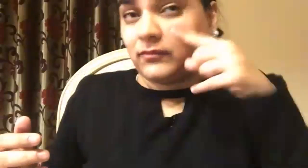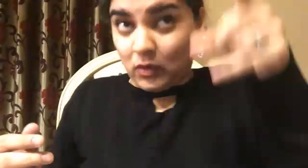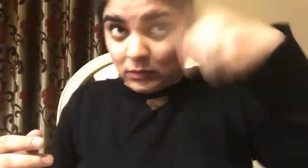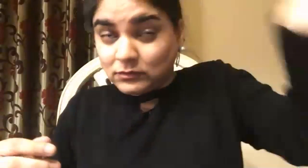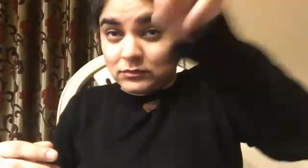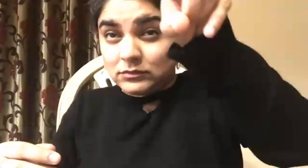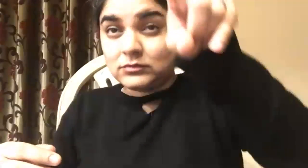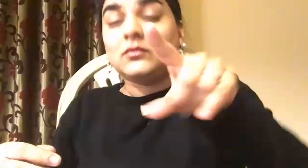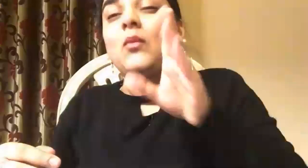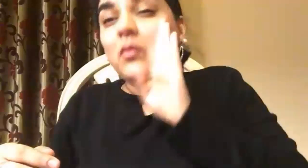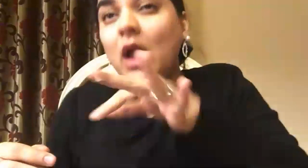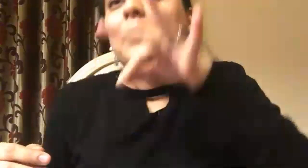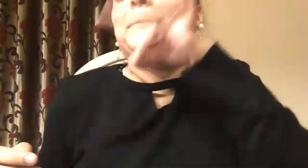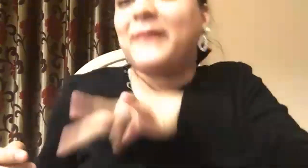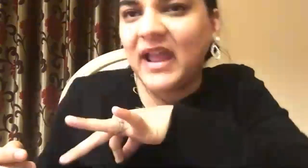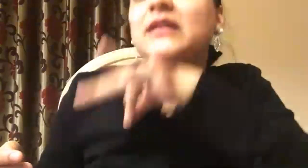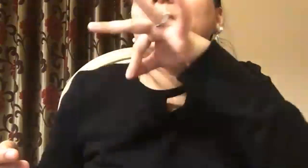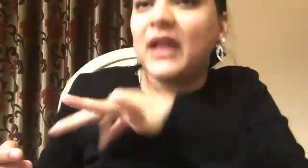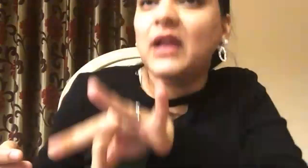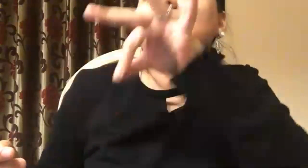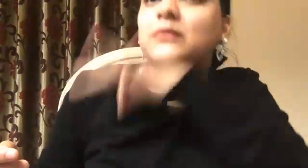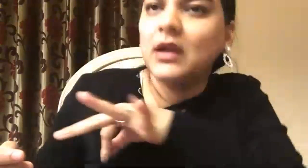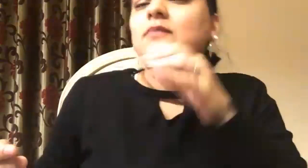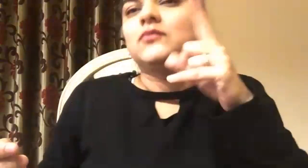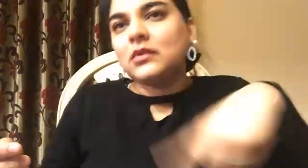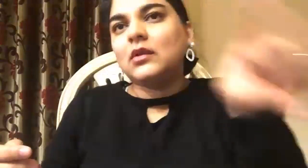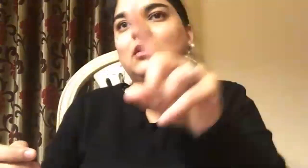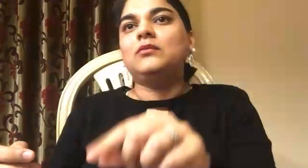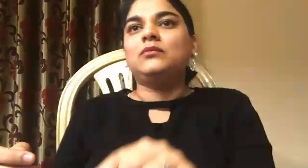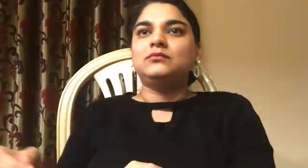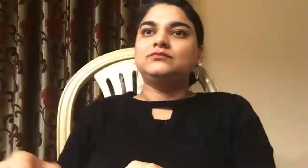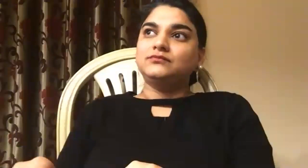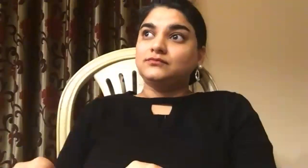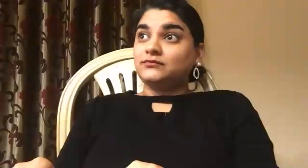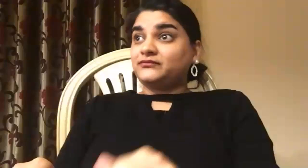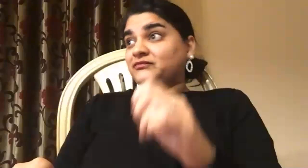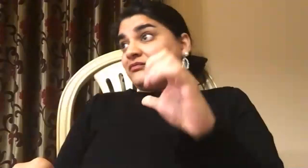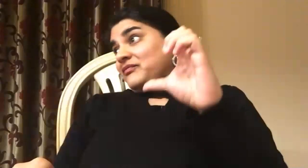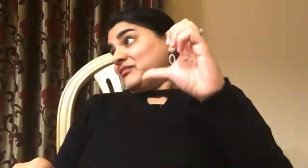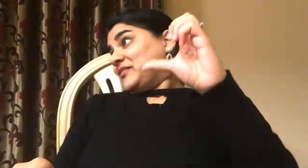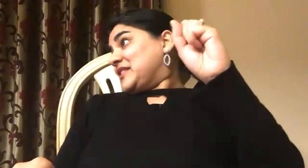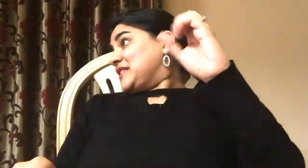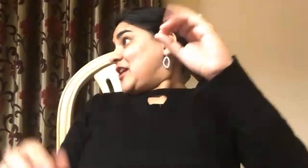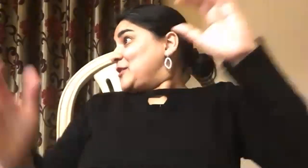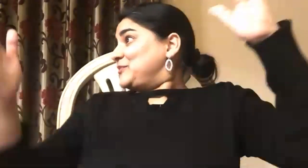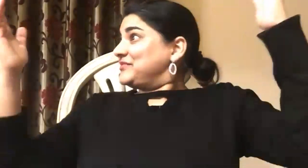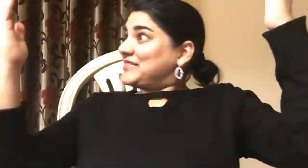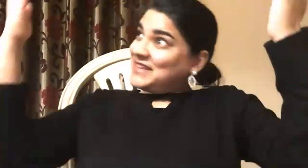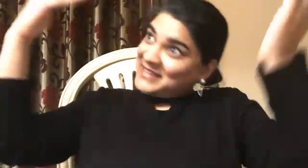good starting point, just as a baseline of a benefit, and it will continue to benefit after that. It will